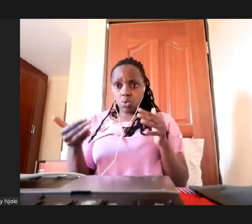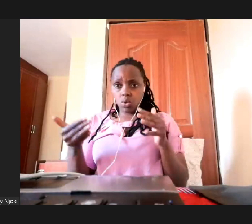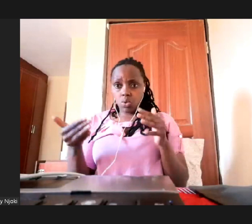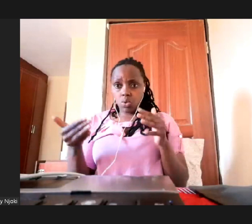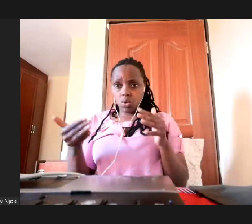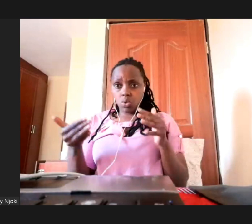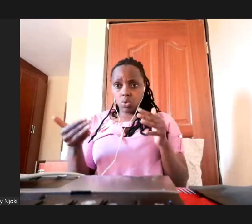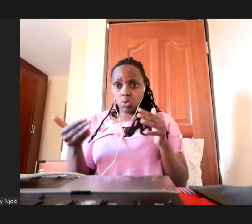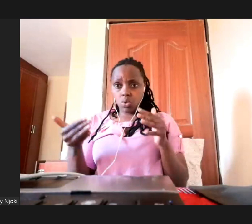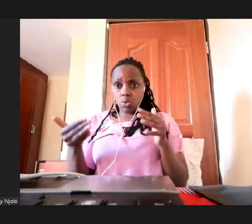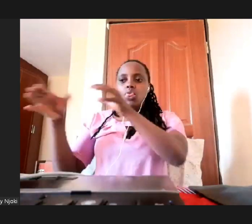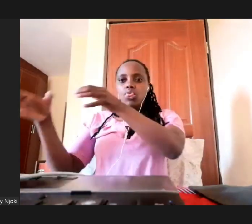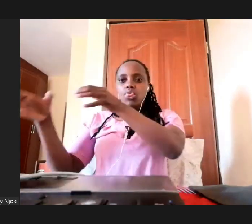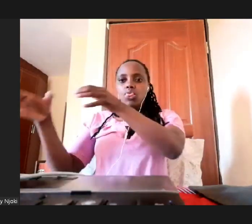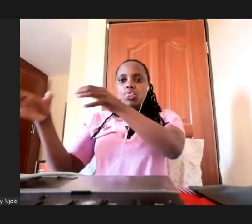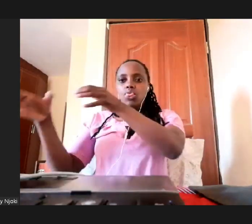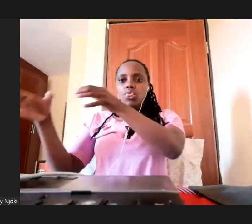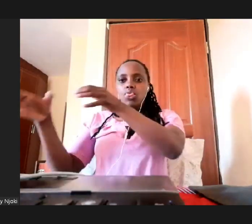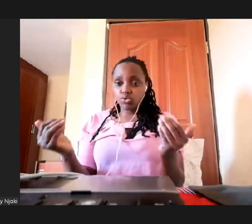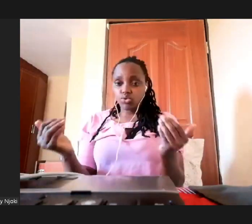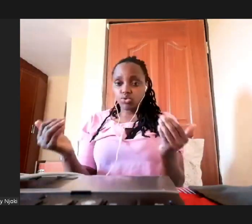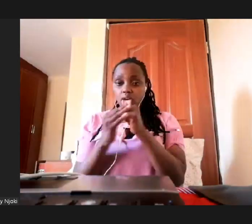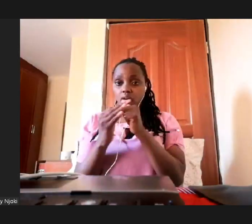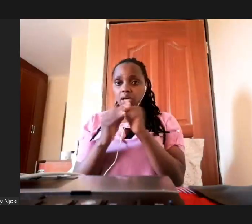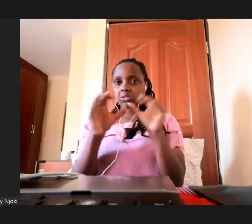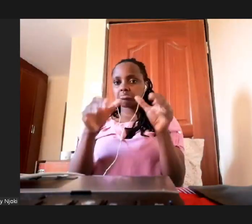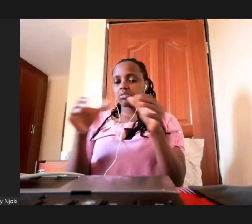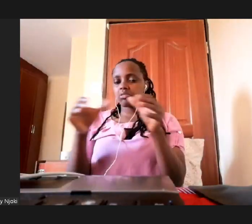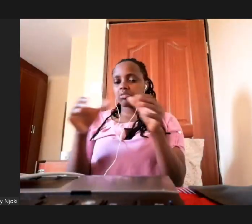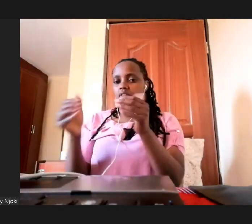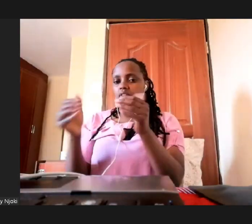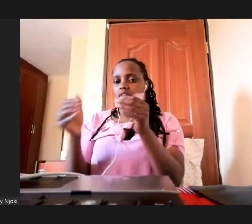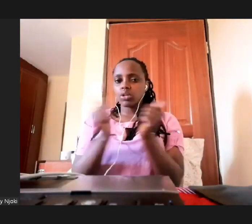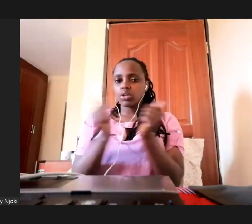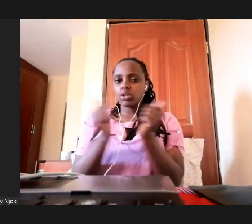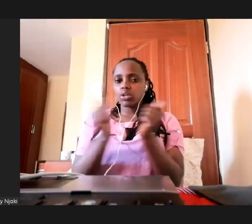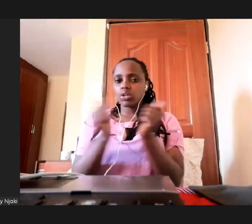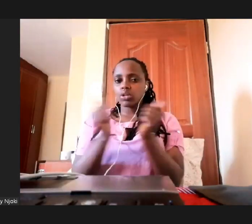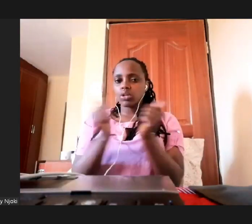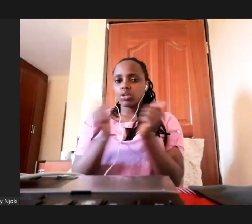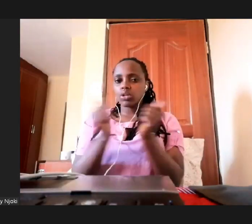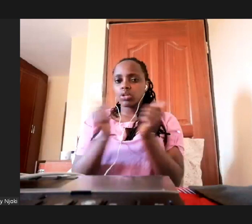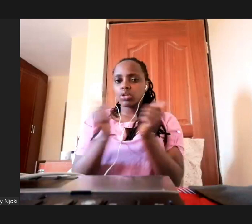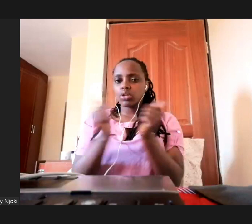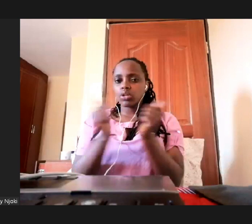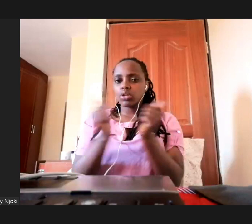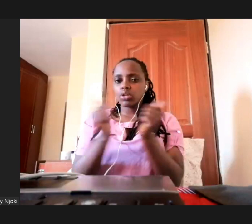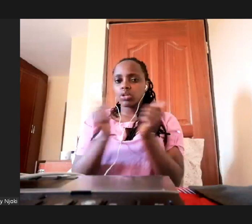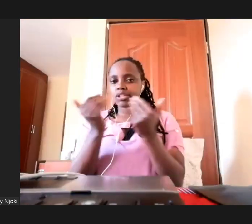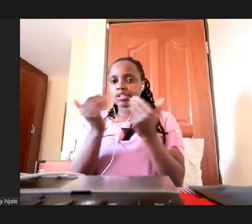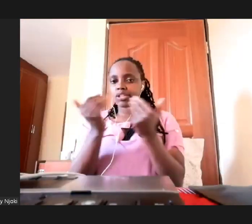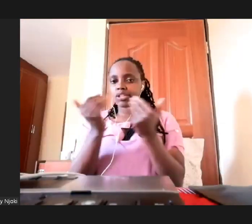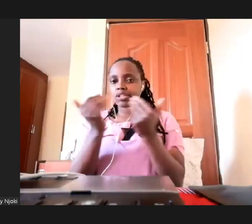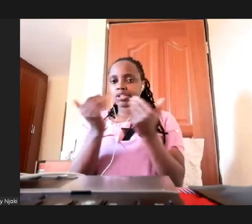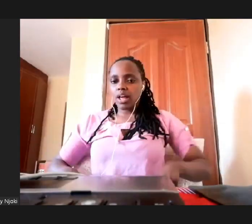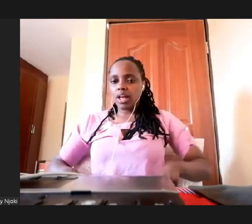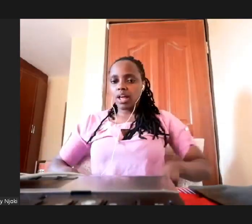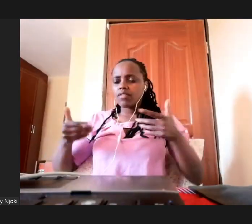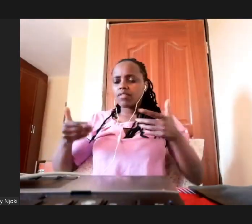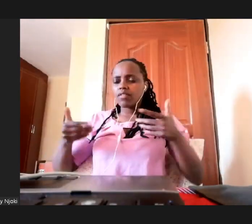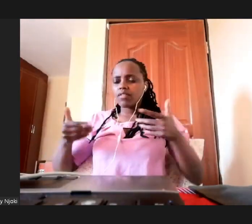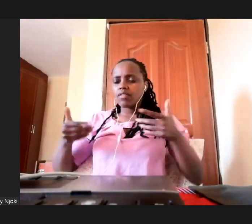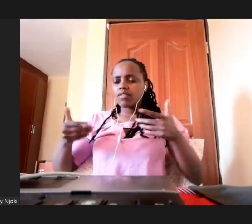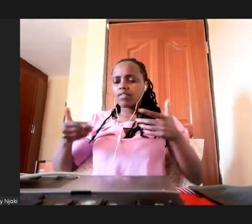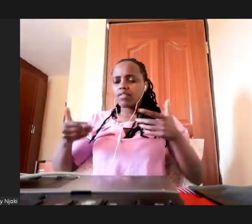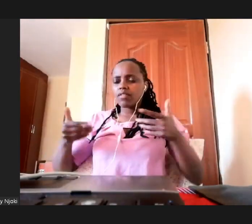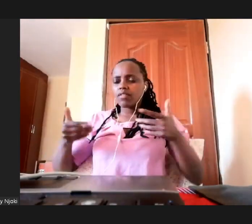8 categories of these children. Those are children with disabilities, children living in abject